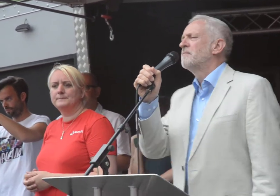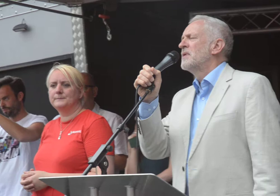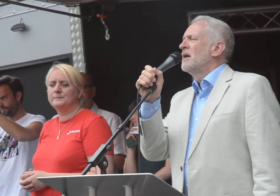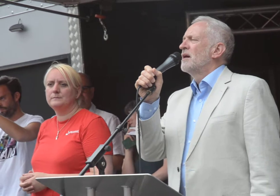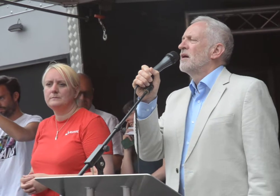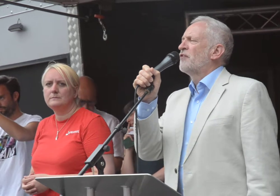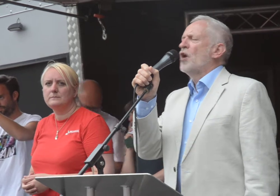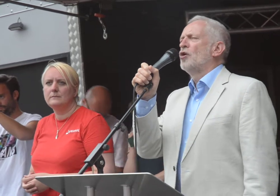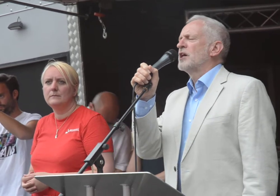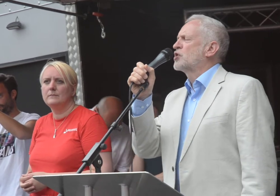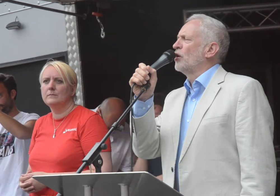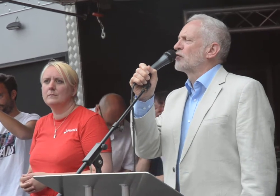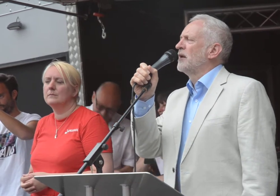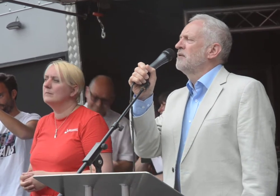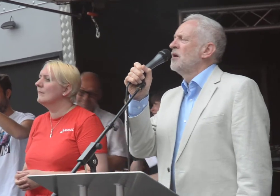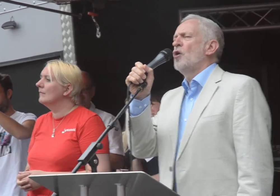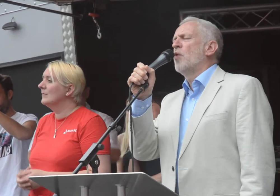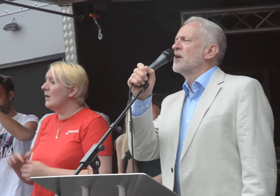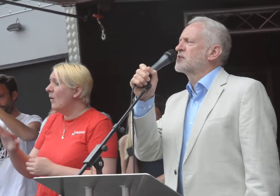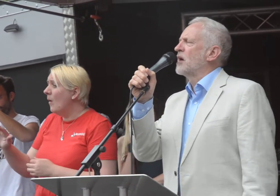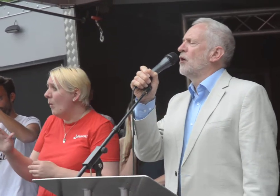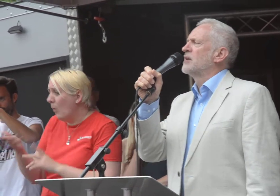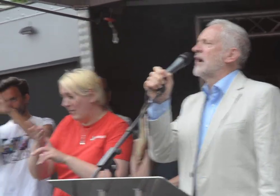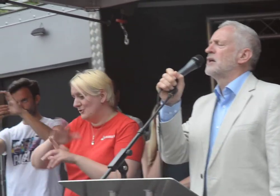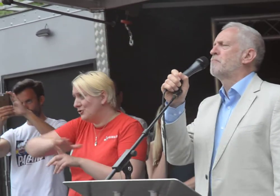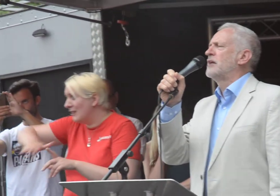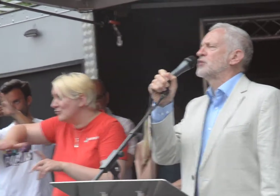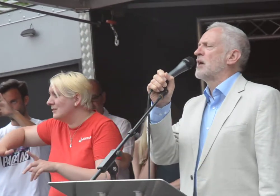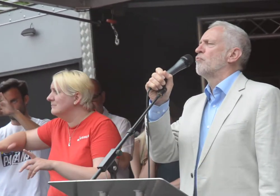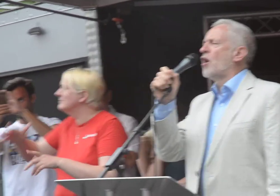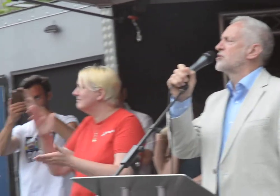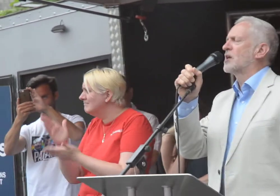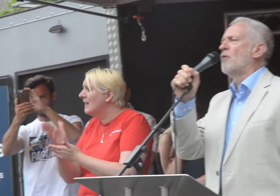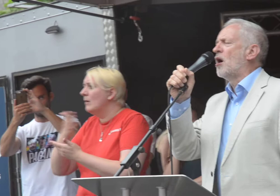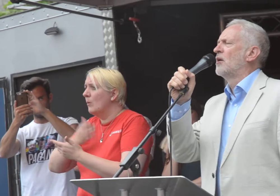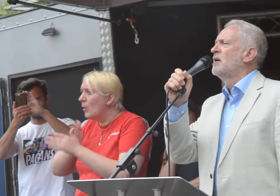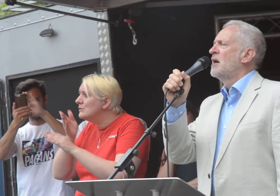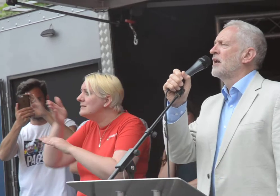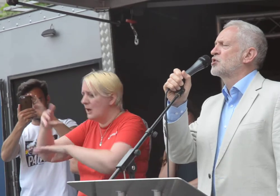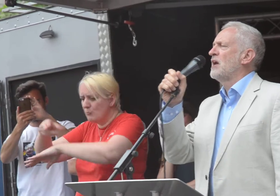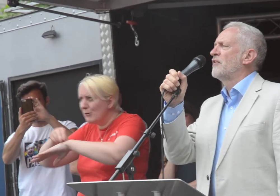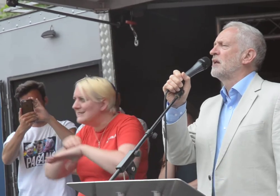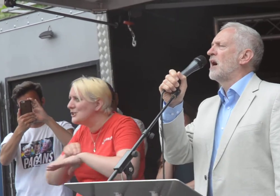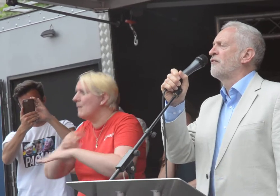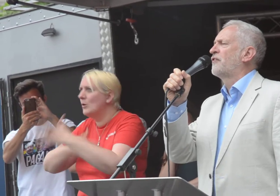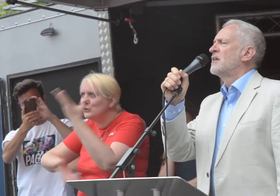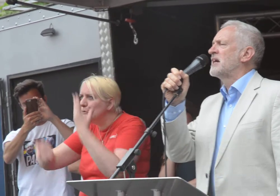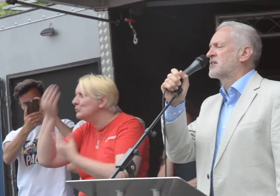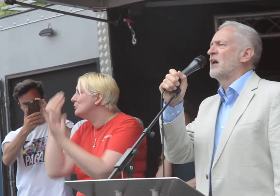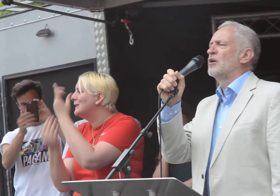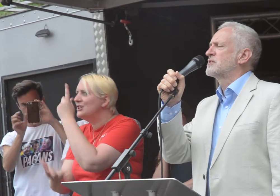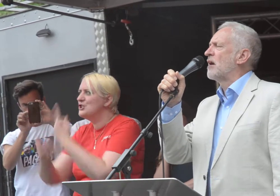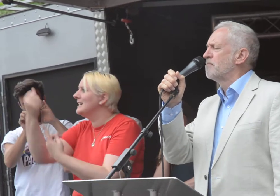And for older children who want to go and get an apprenticeship, want to go on and achieve in life